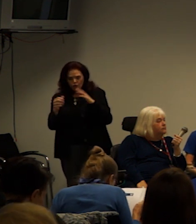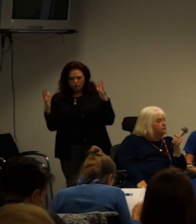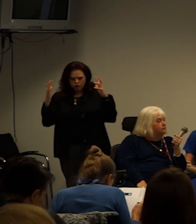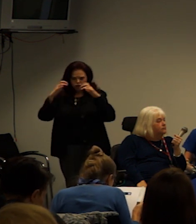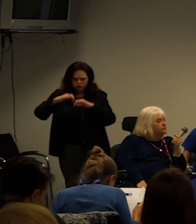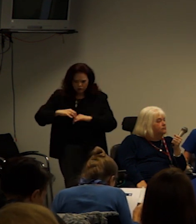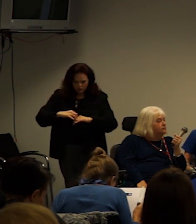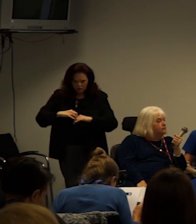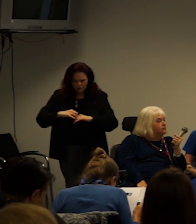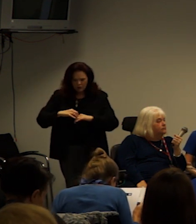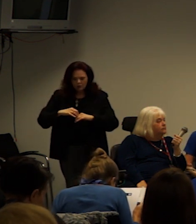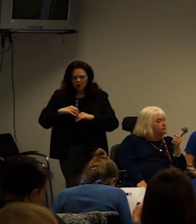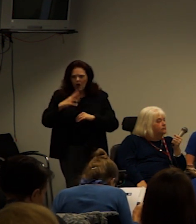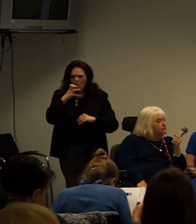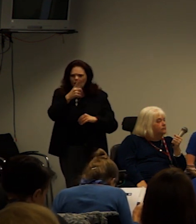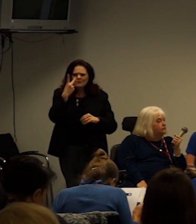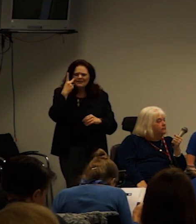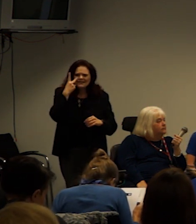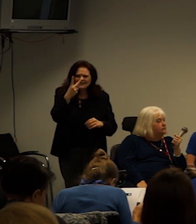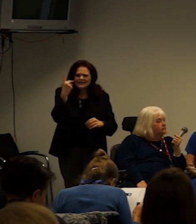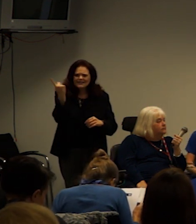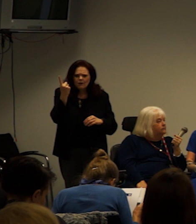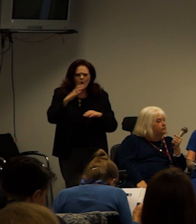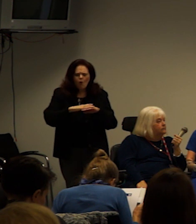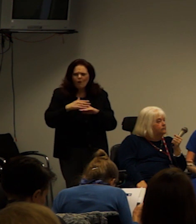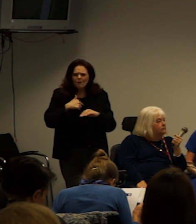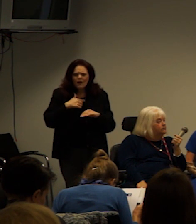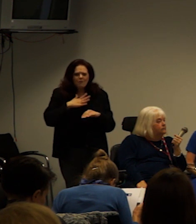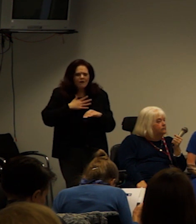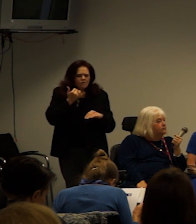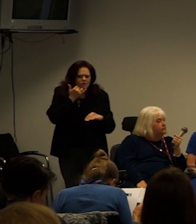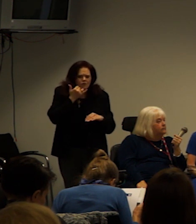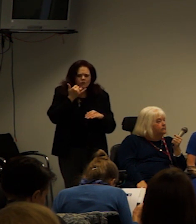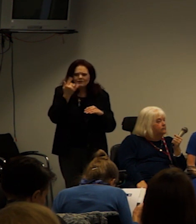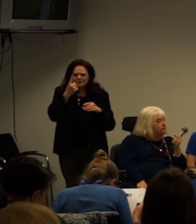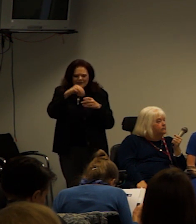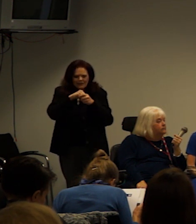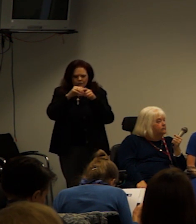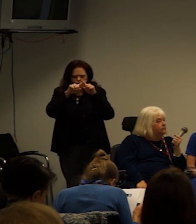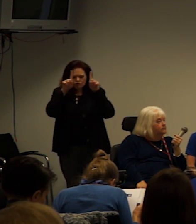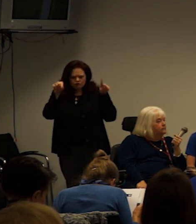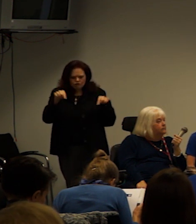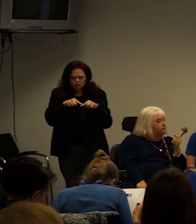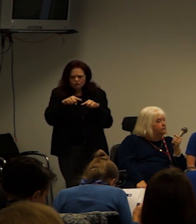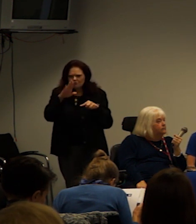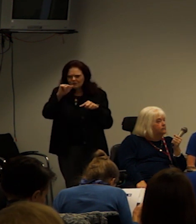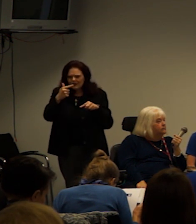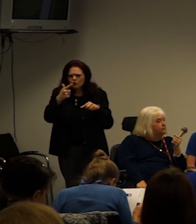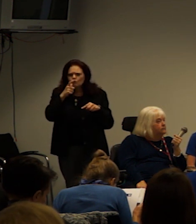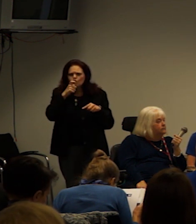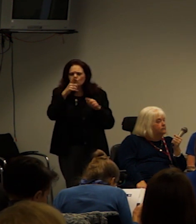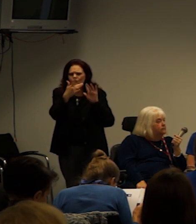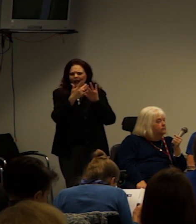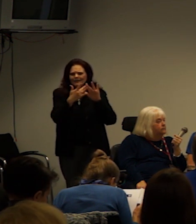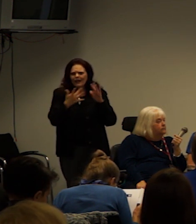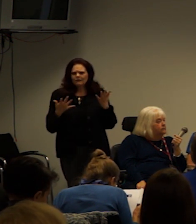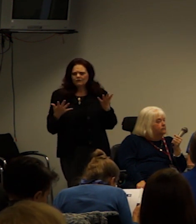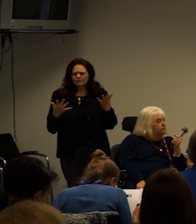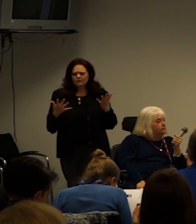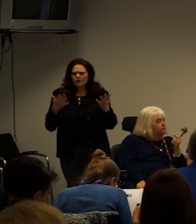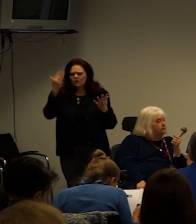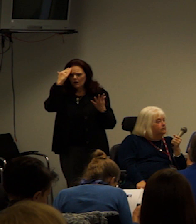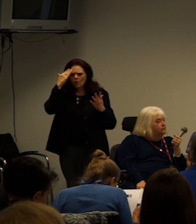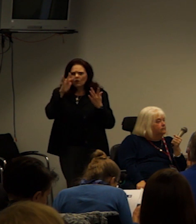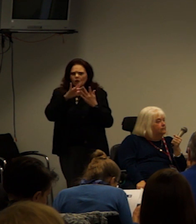to, you know, see something on me, my phone, or something in a pouch, or something that says who they need to call. So they'll